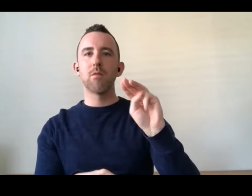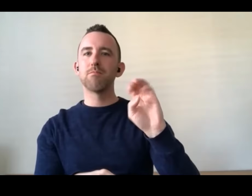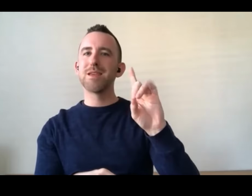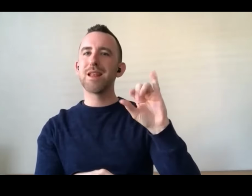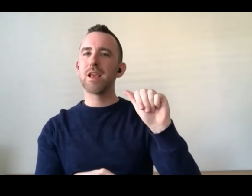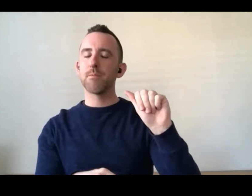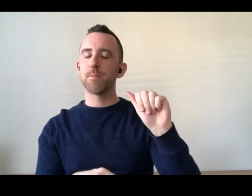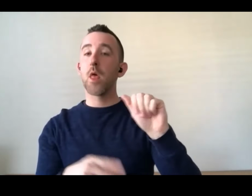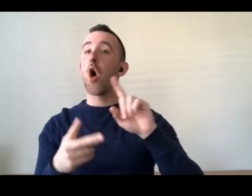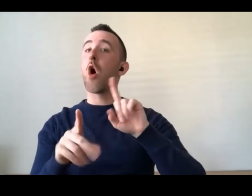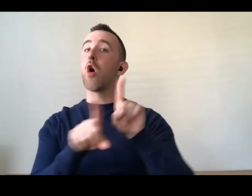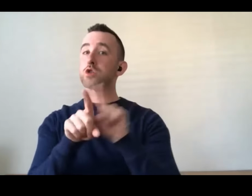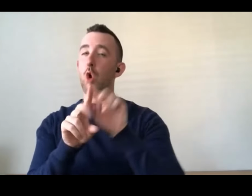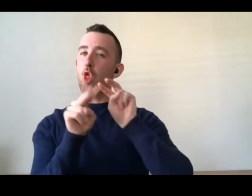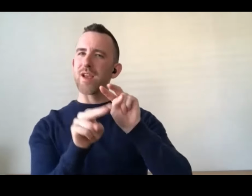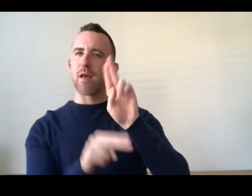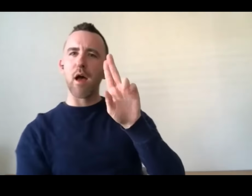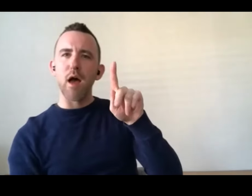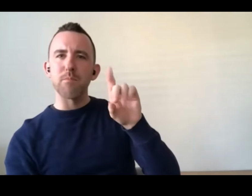is